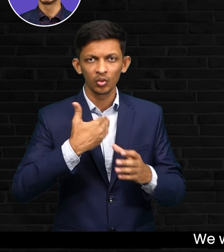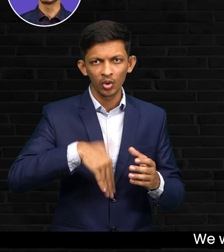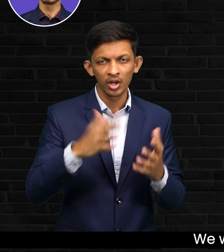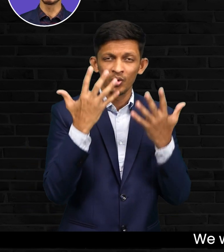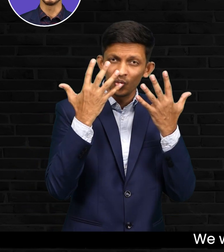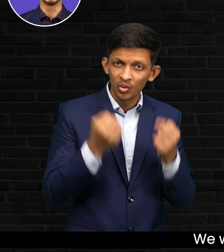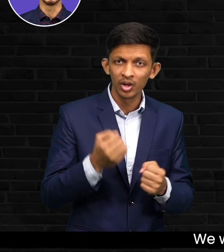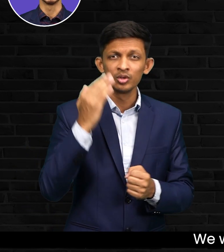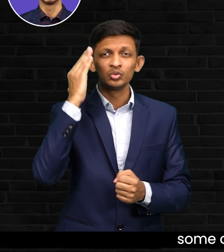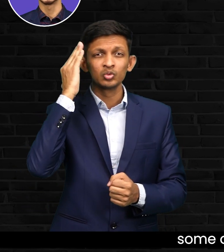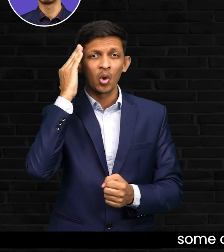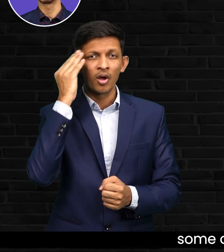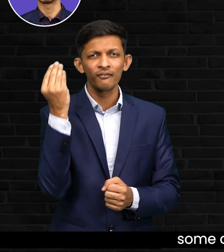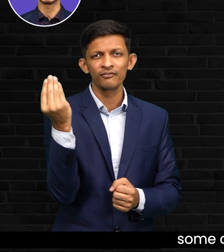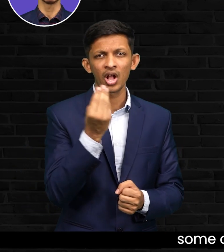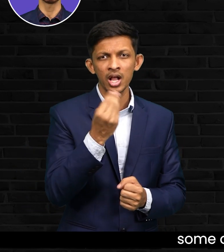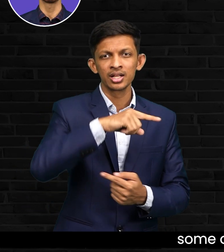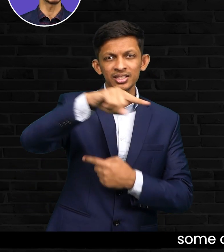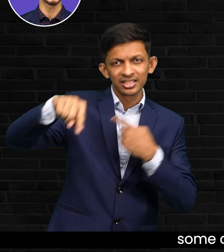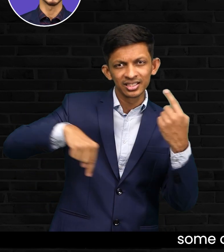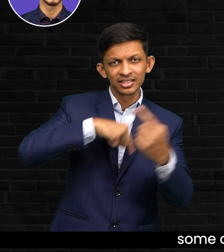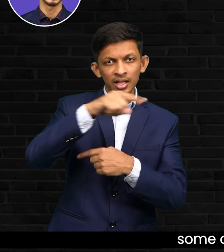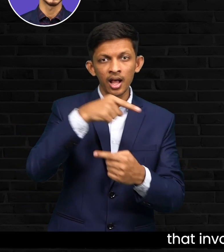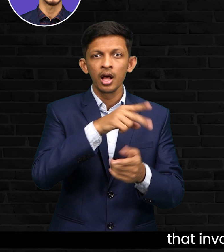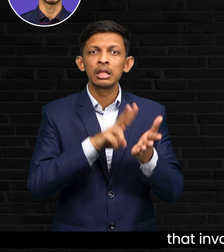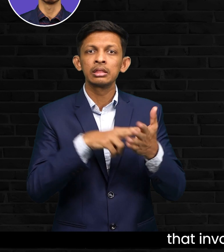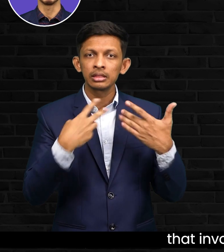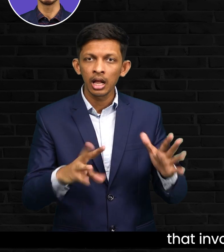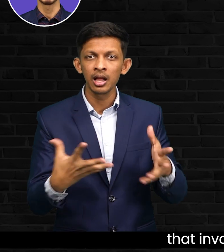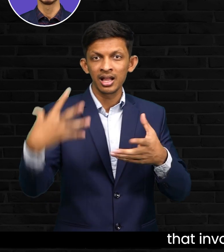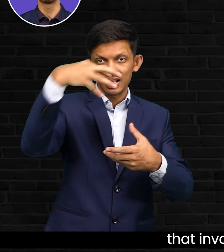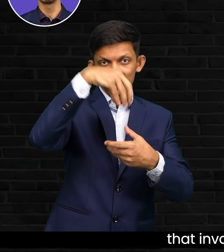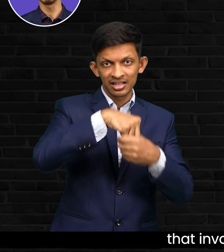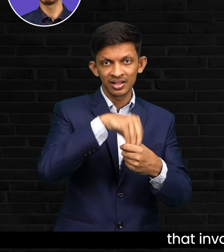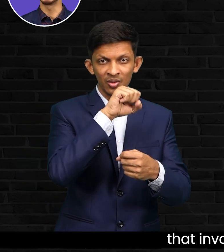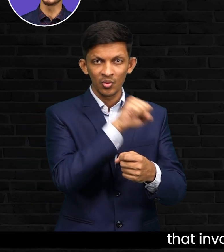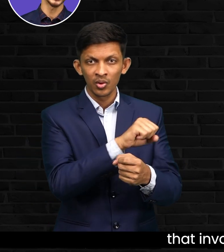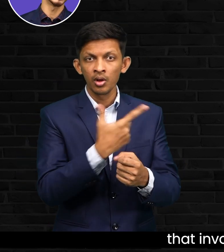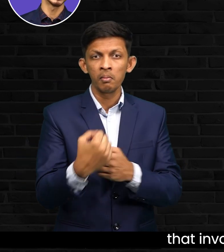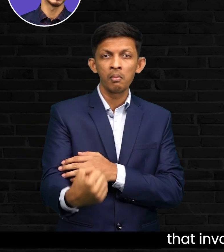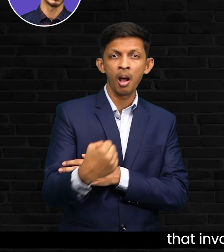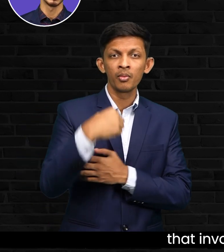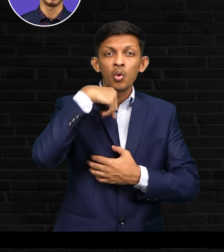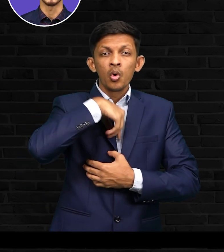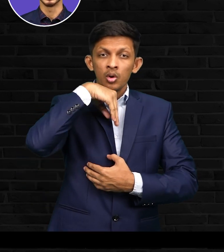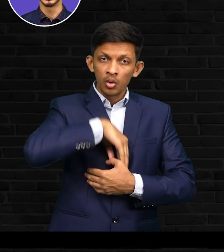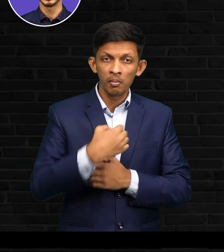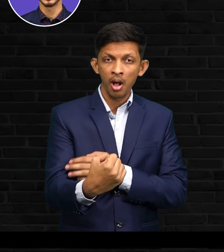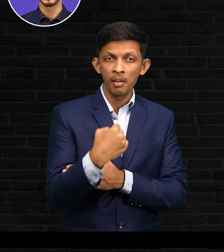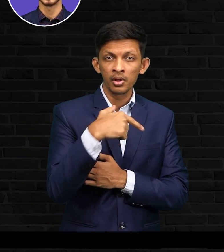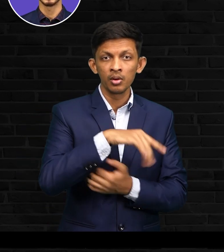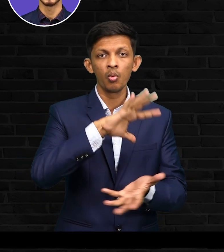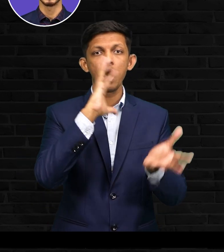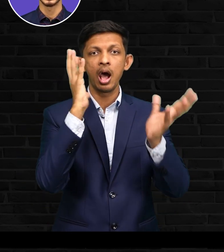would need to know some of the cycles of nature that involve the flow of nutrients on